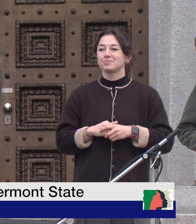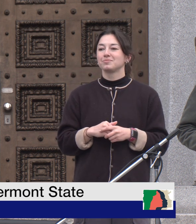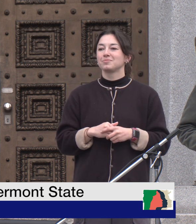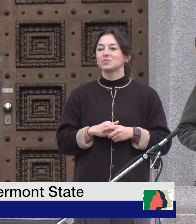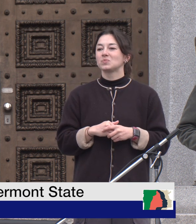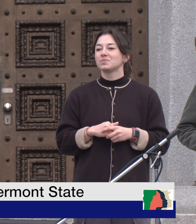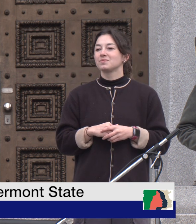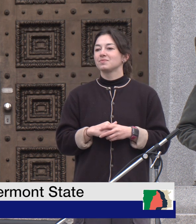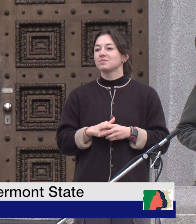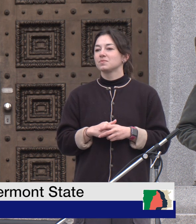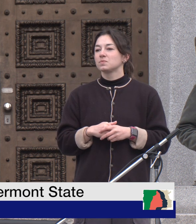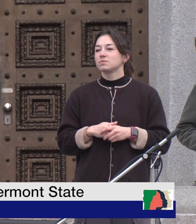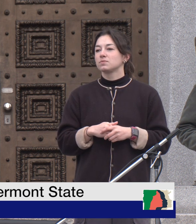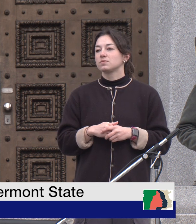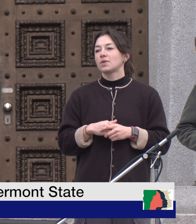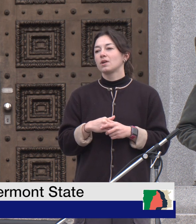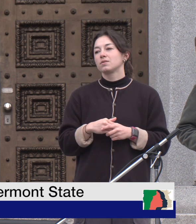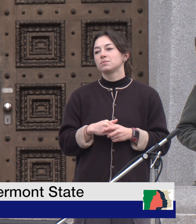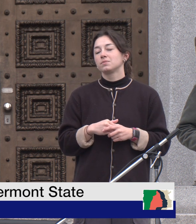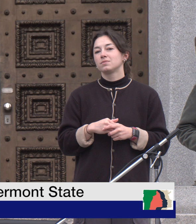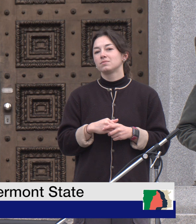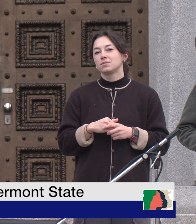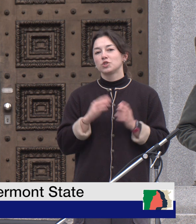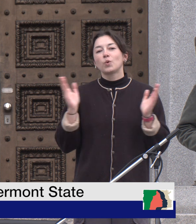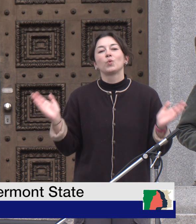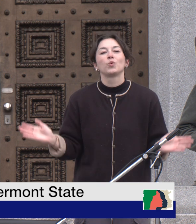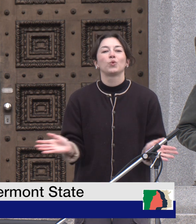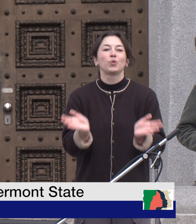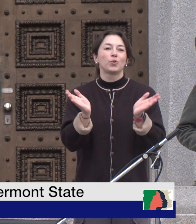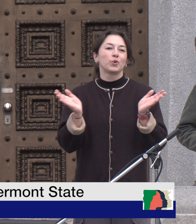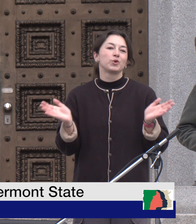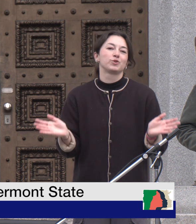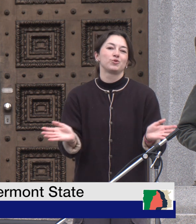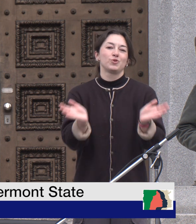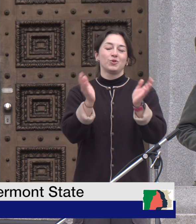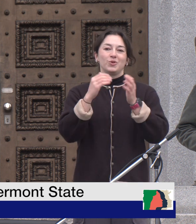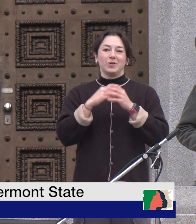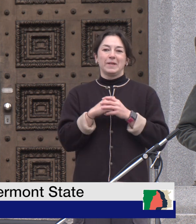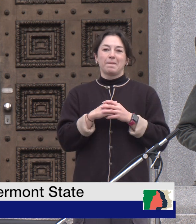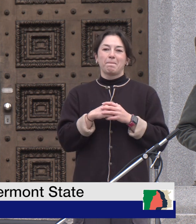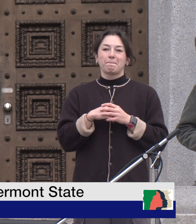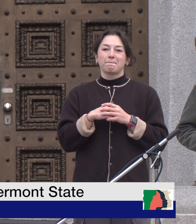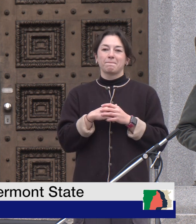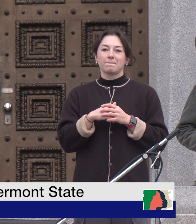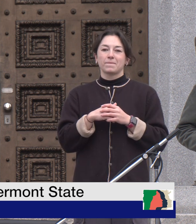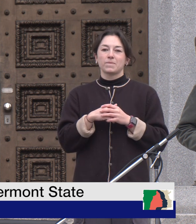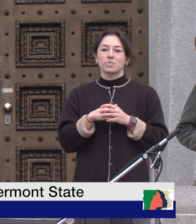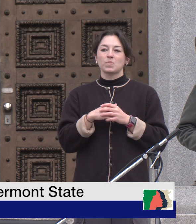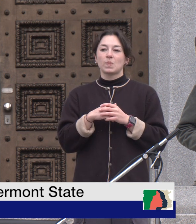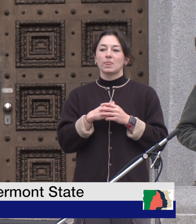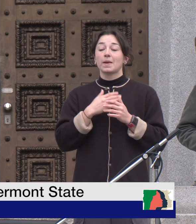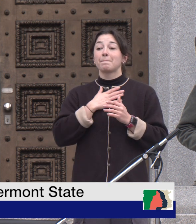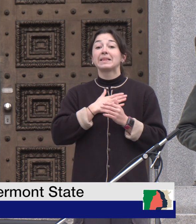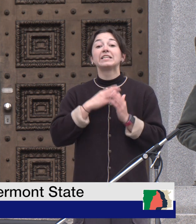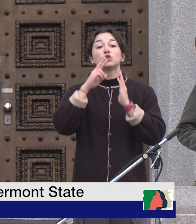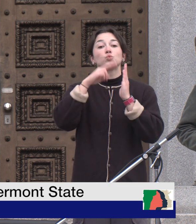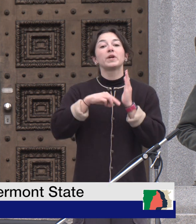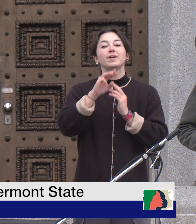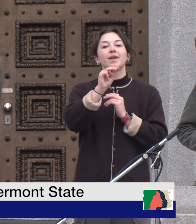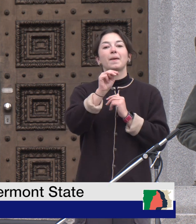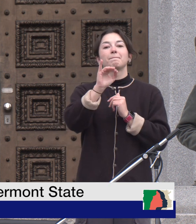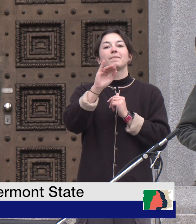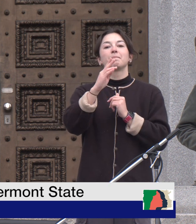I would just urge you one thing. If you haven't already done it, read Michelle